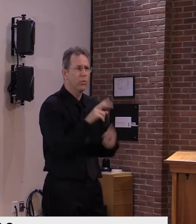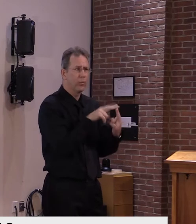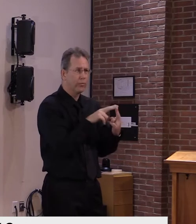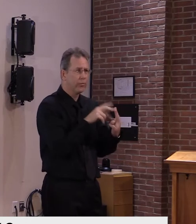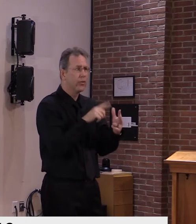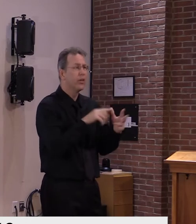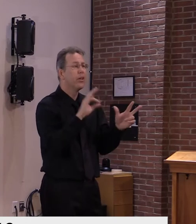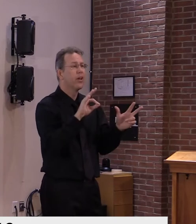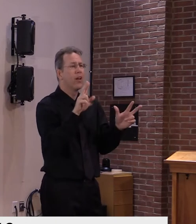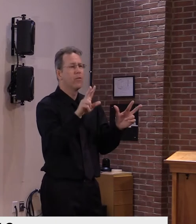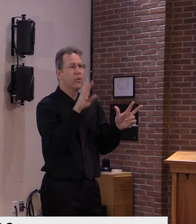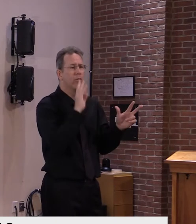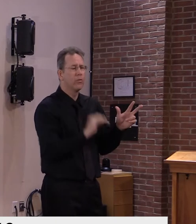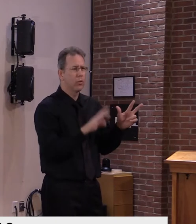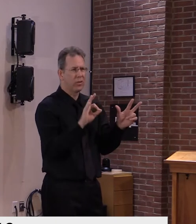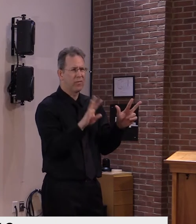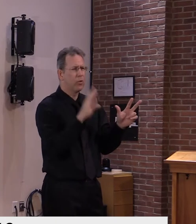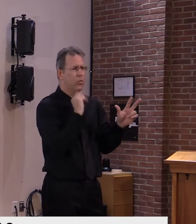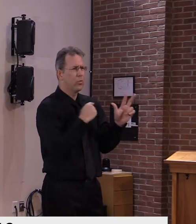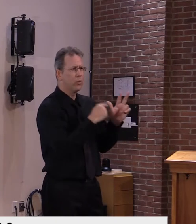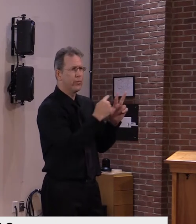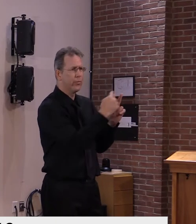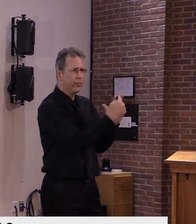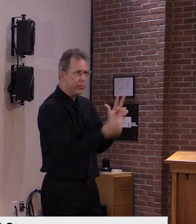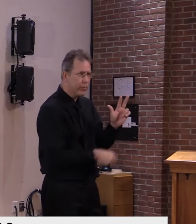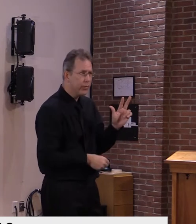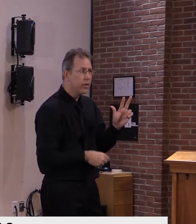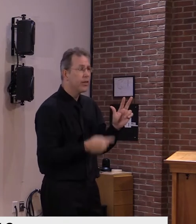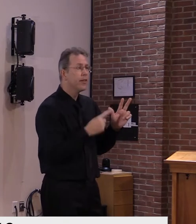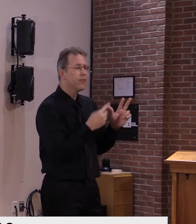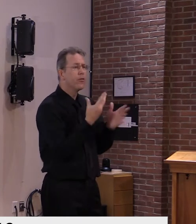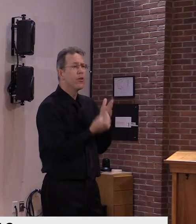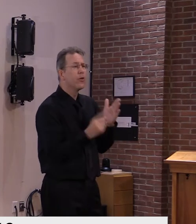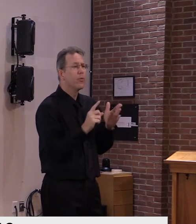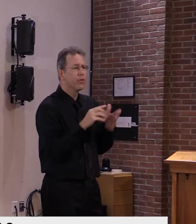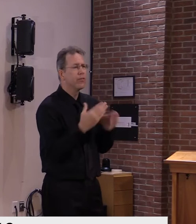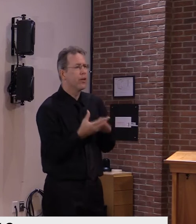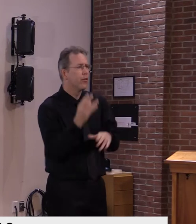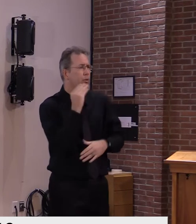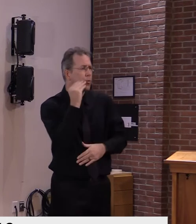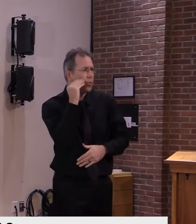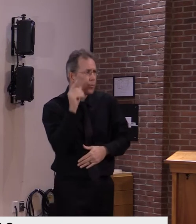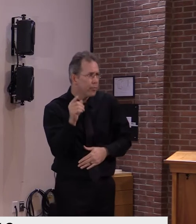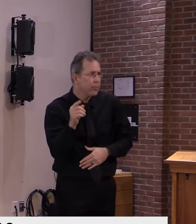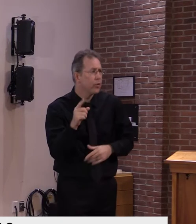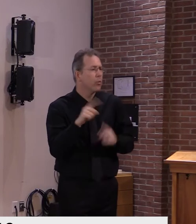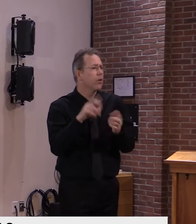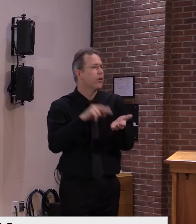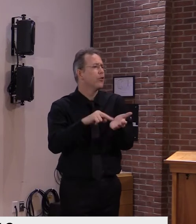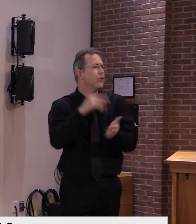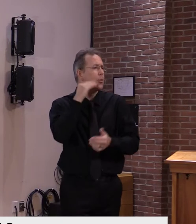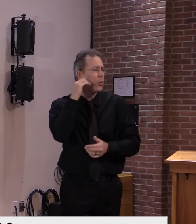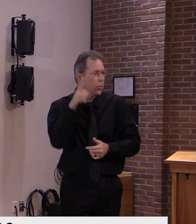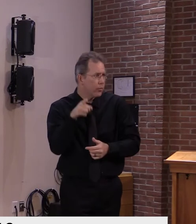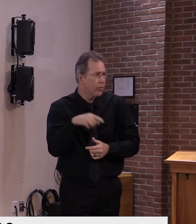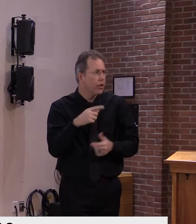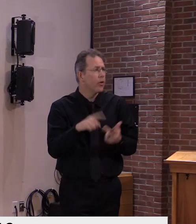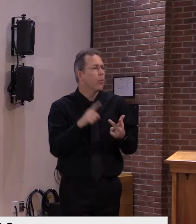1 in a hospital, and 1 at a long-term care facility. We express our sympathies to their